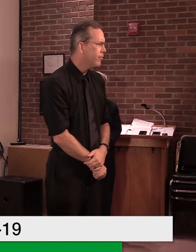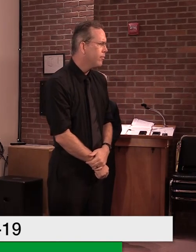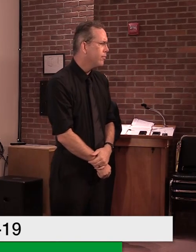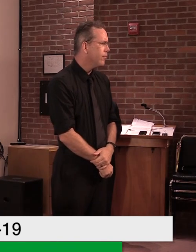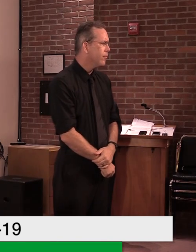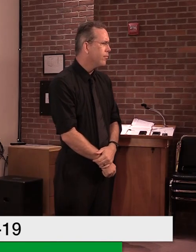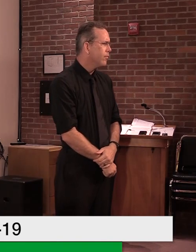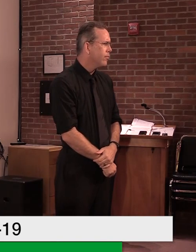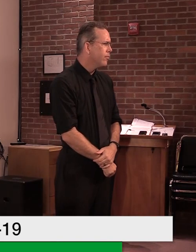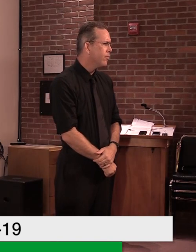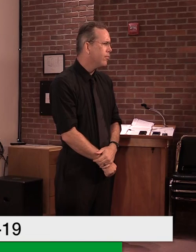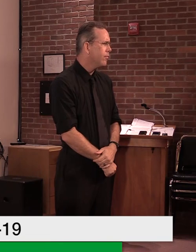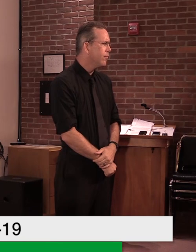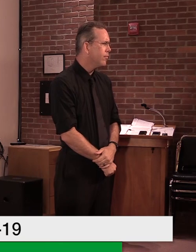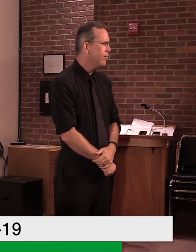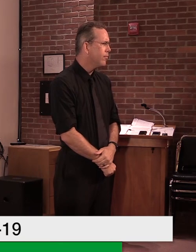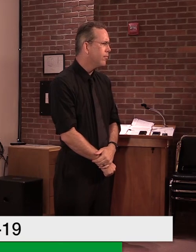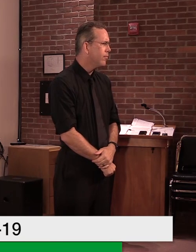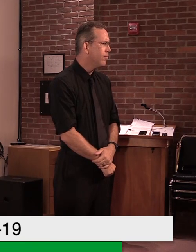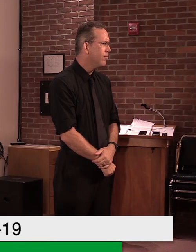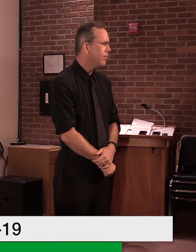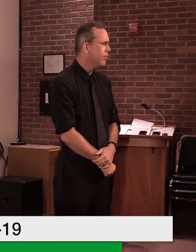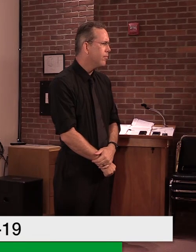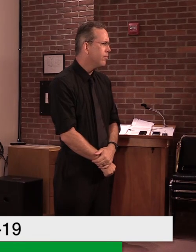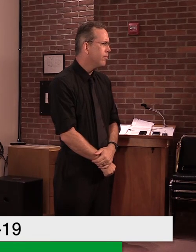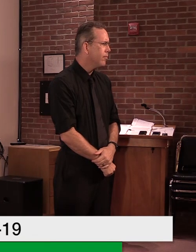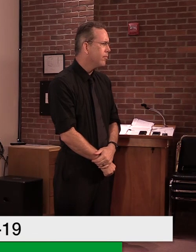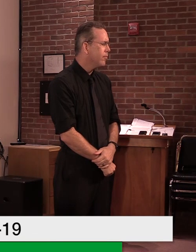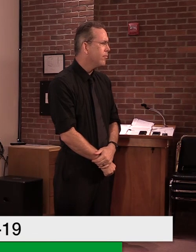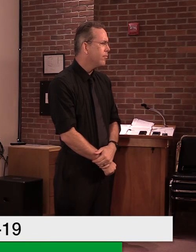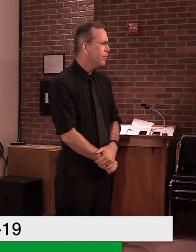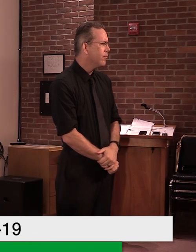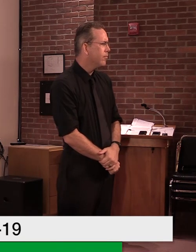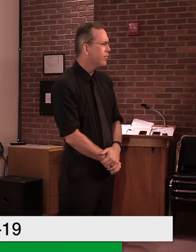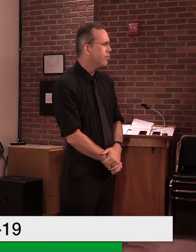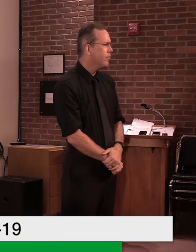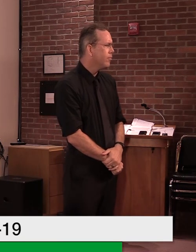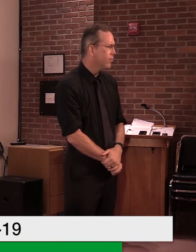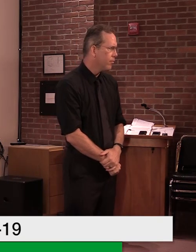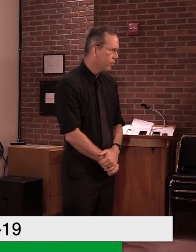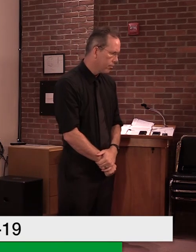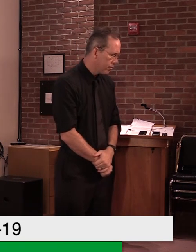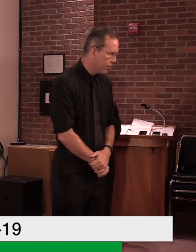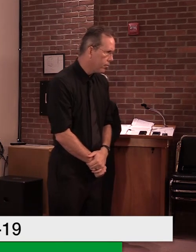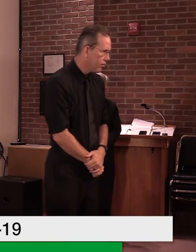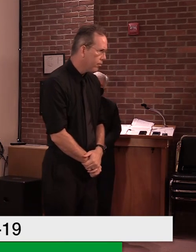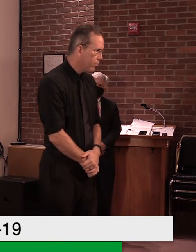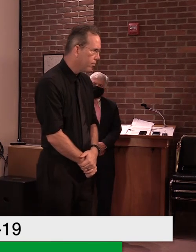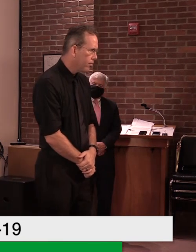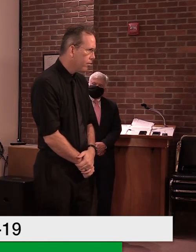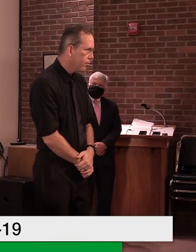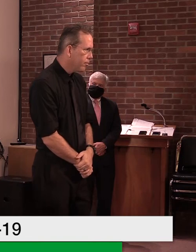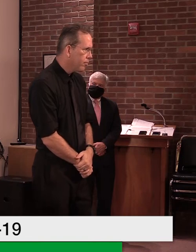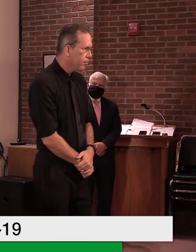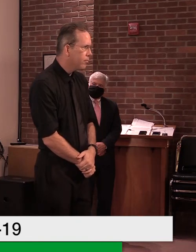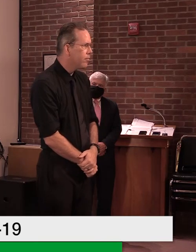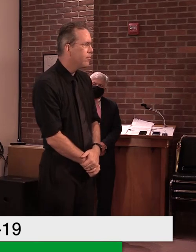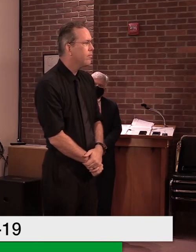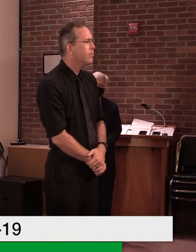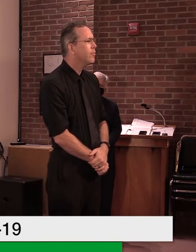conditions still need to shop. What does that person do with a medical condition who walks up to a